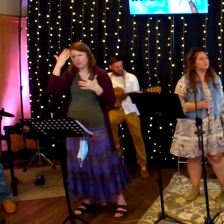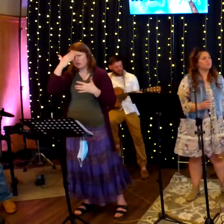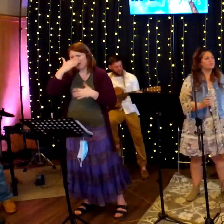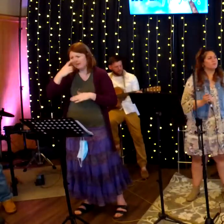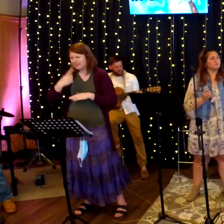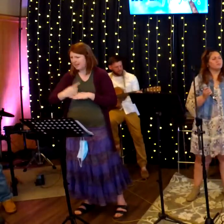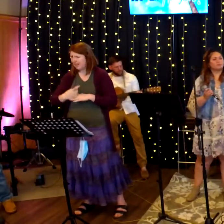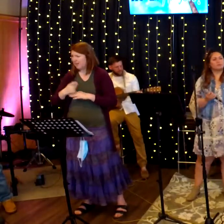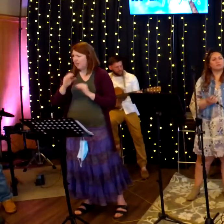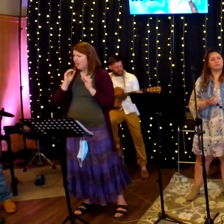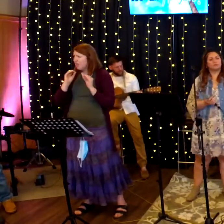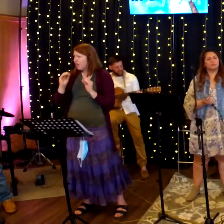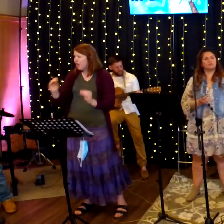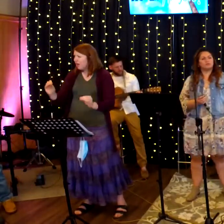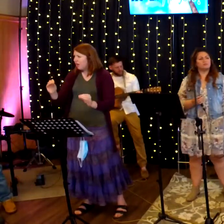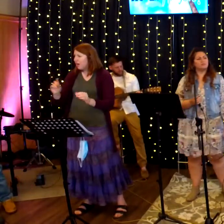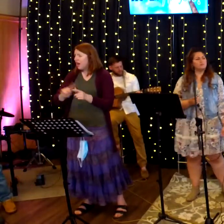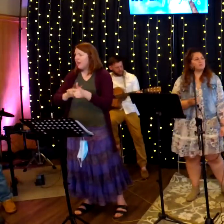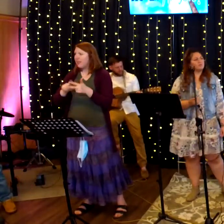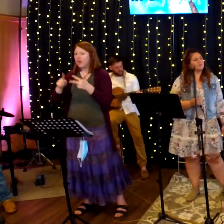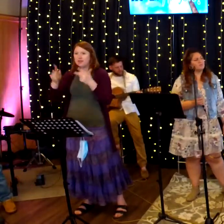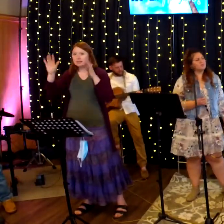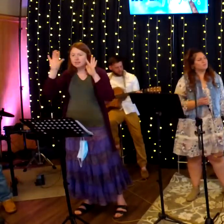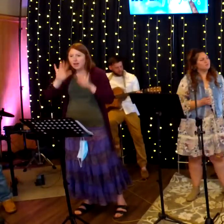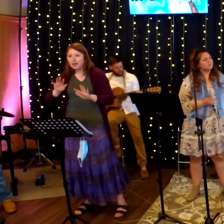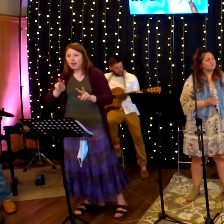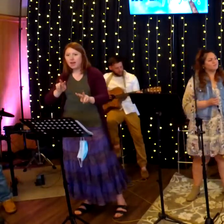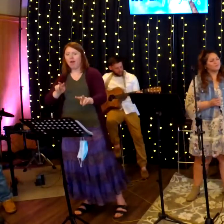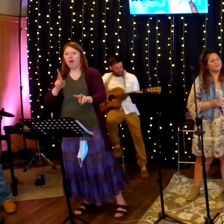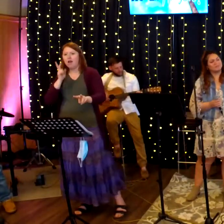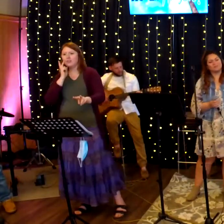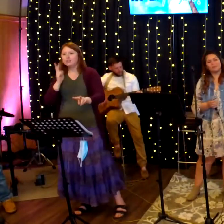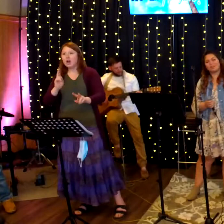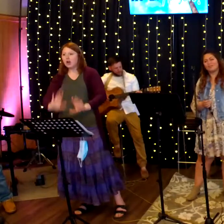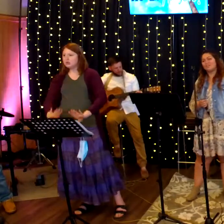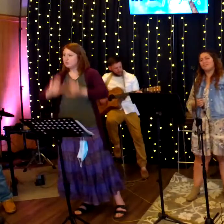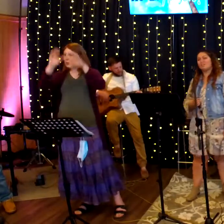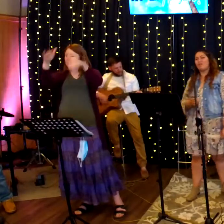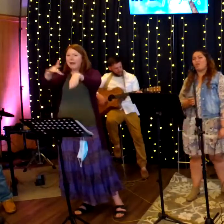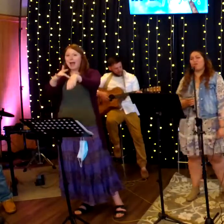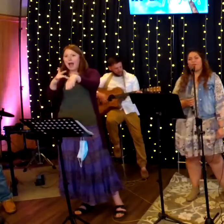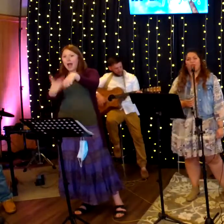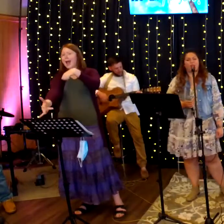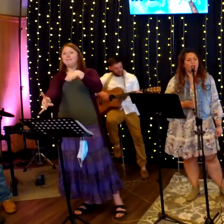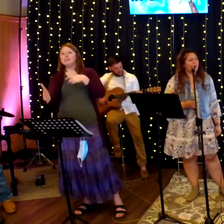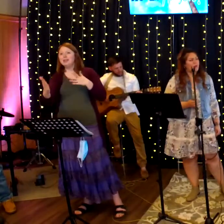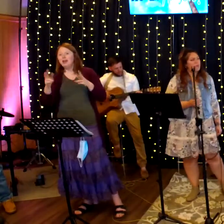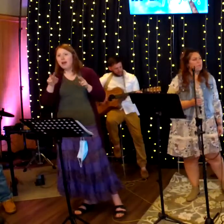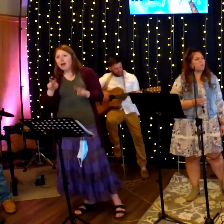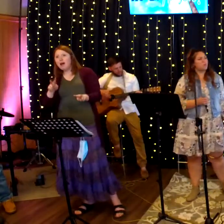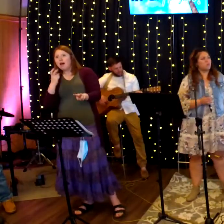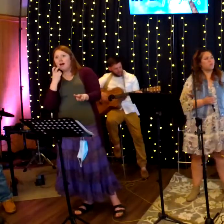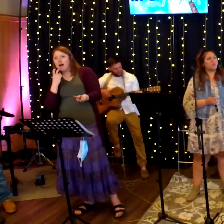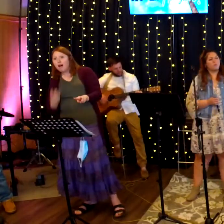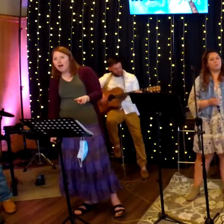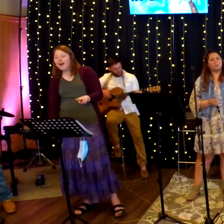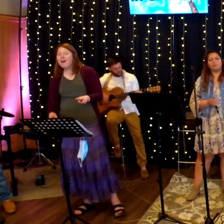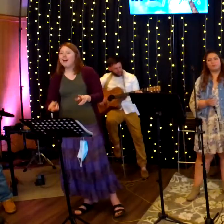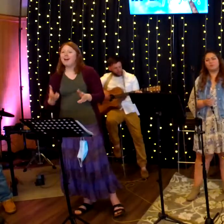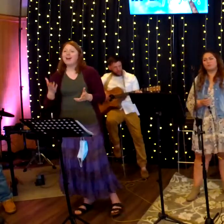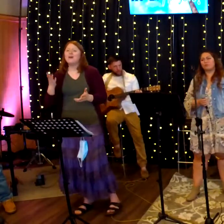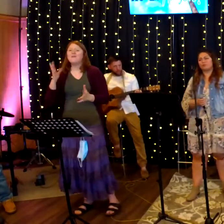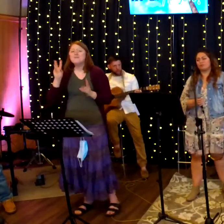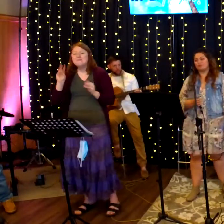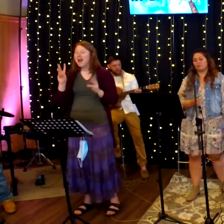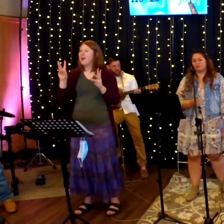then they found the empty tomb today, and this next song is called Graves into Gardens, and, you know, he turns graves